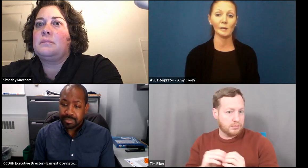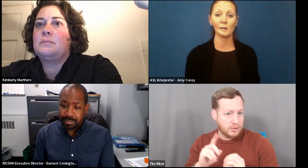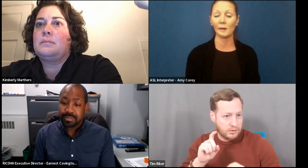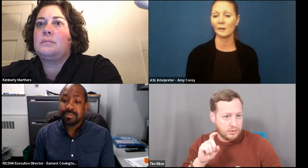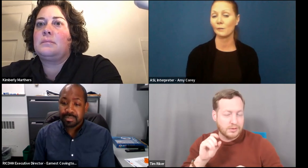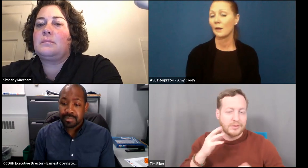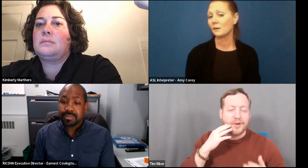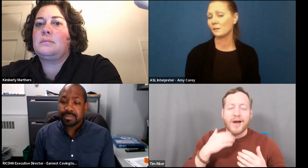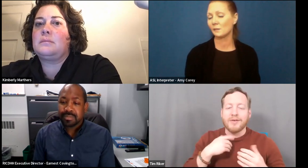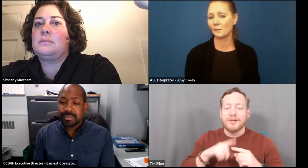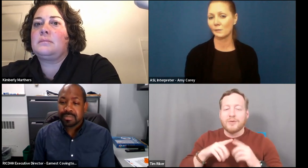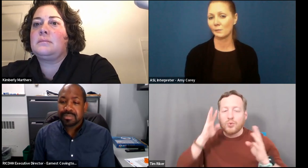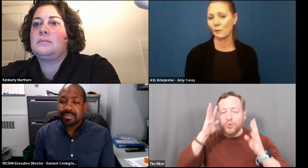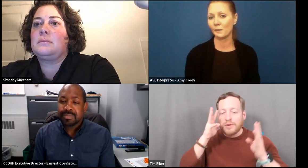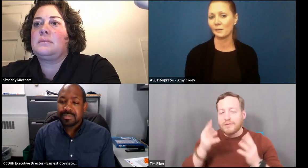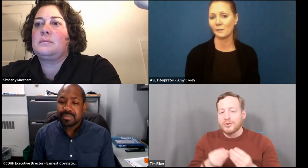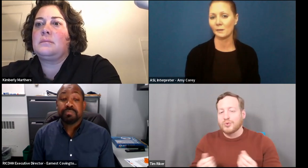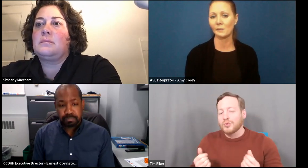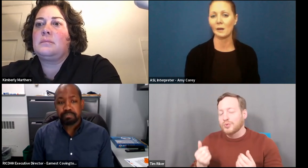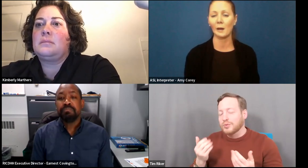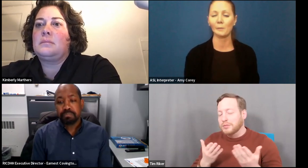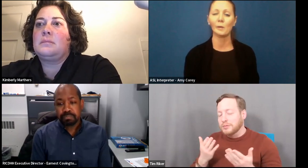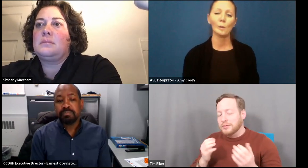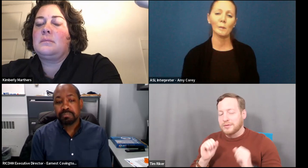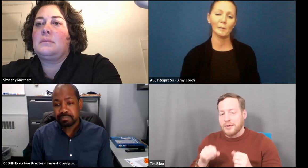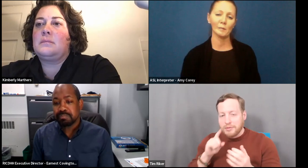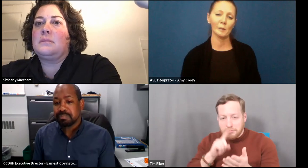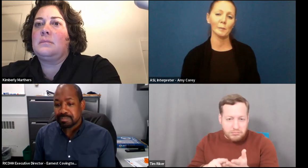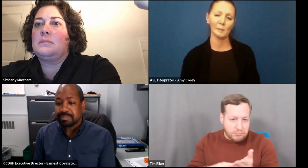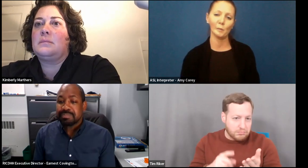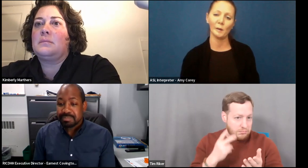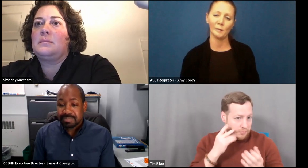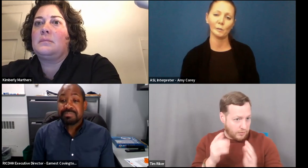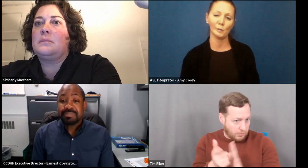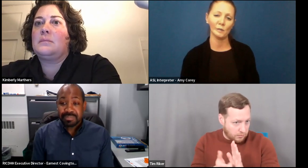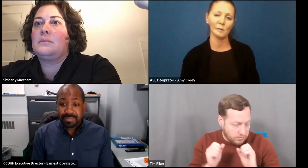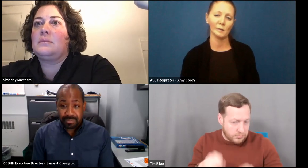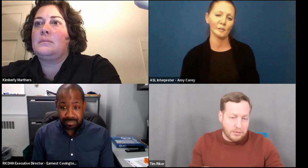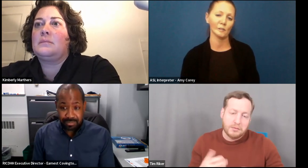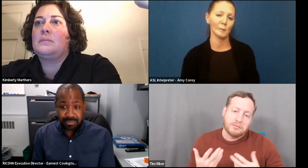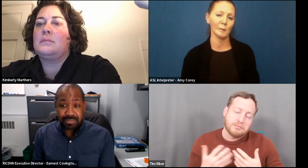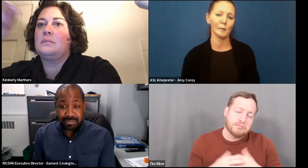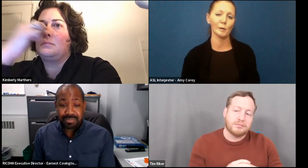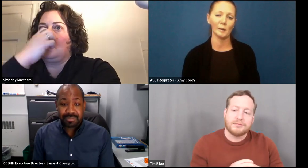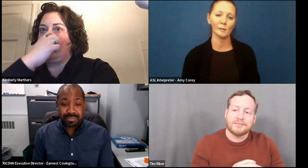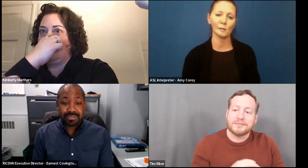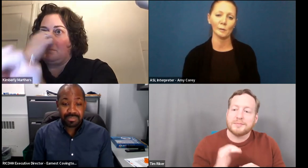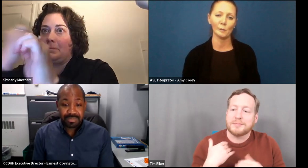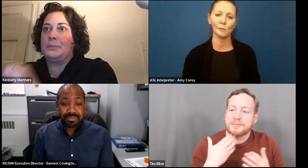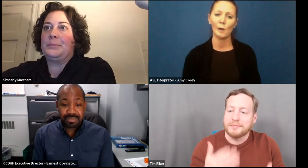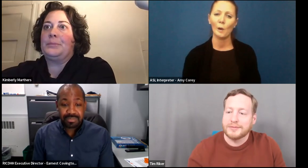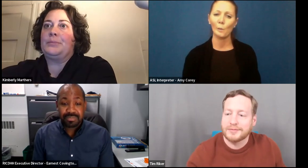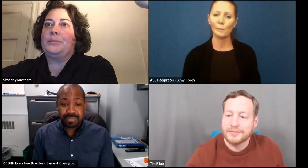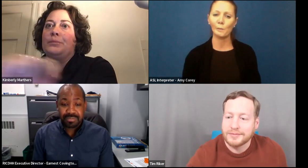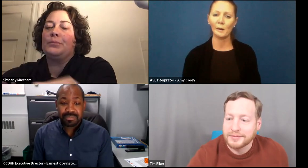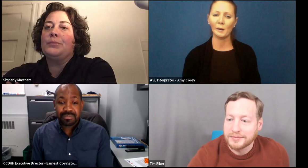and we can kind of discuss from a distance. We may have to come up with some creative solutions, and I just thought maybe looking into